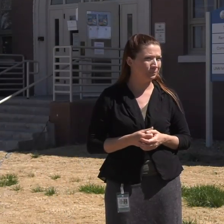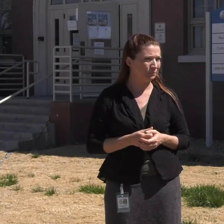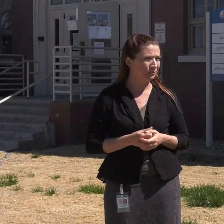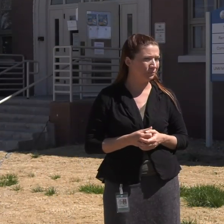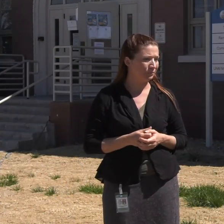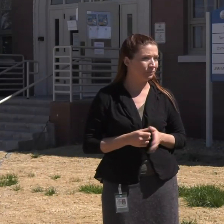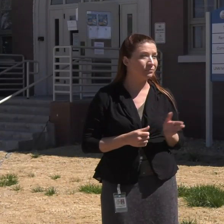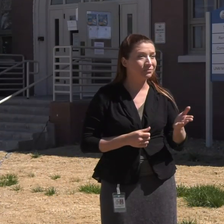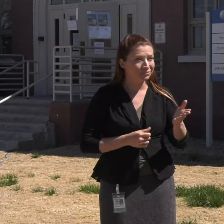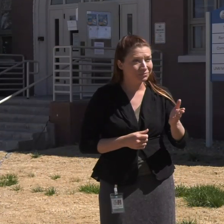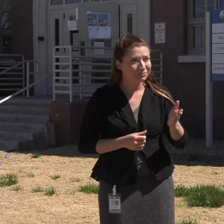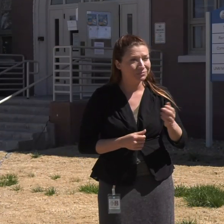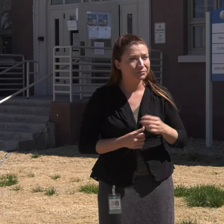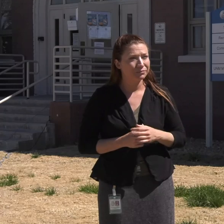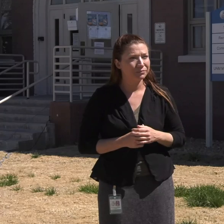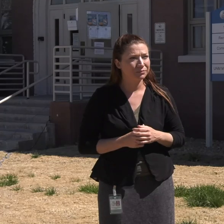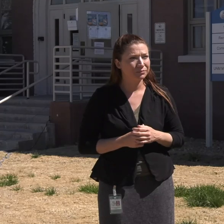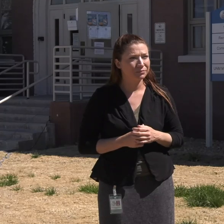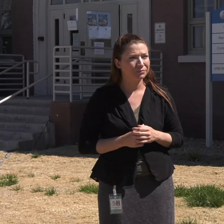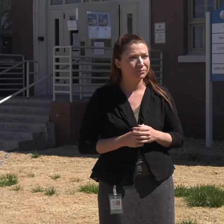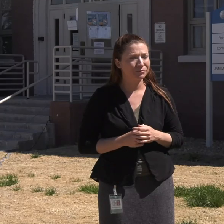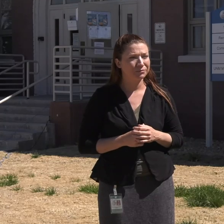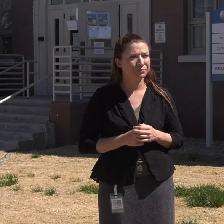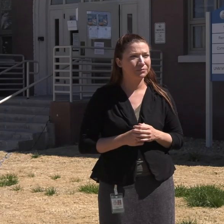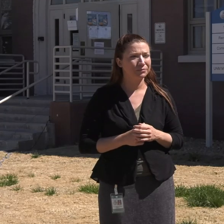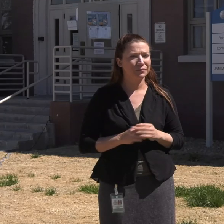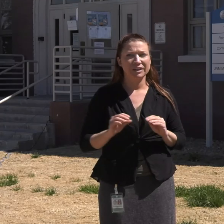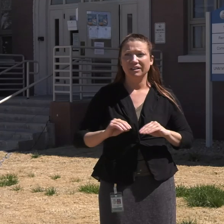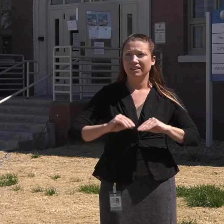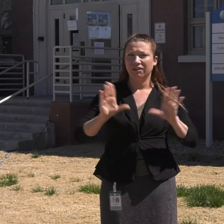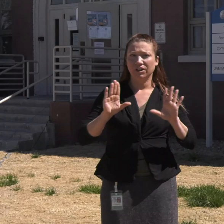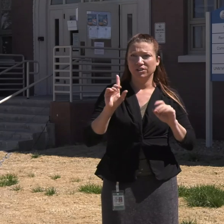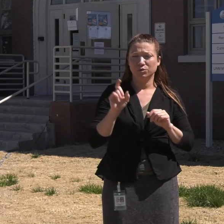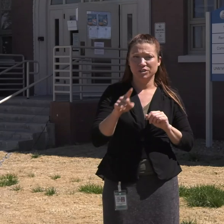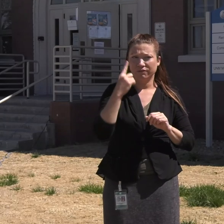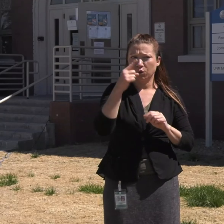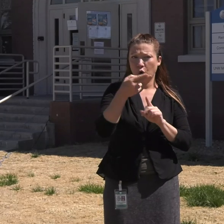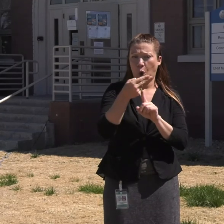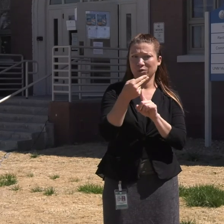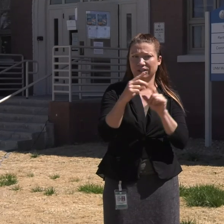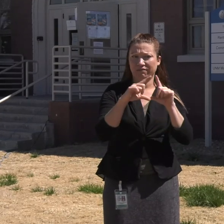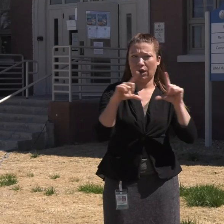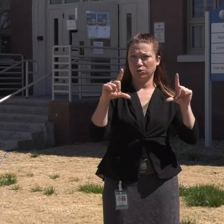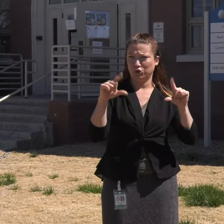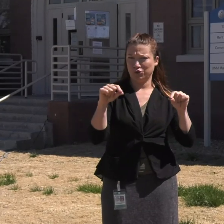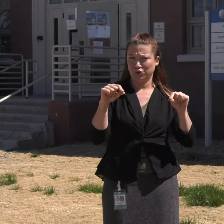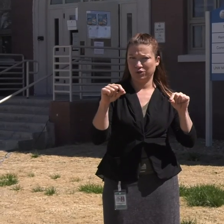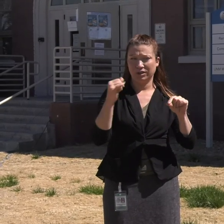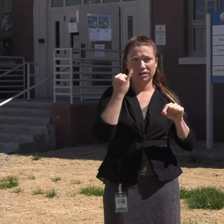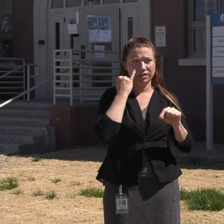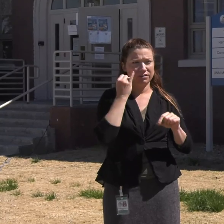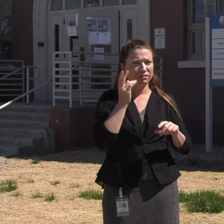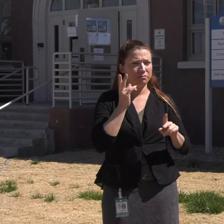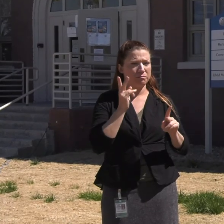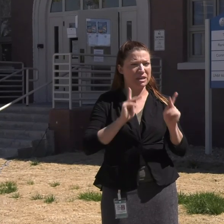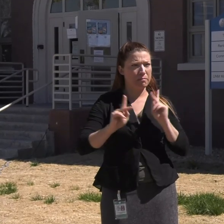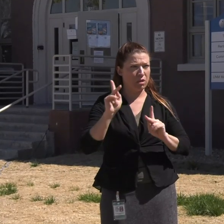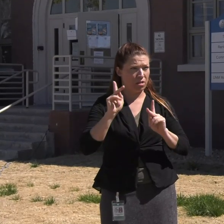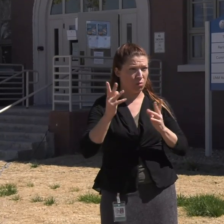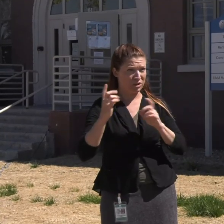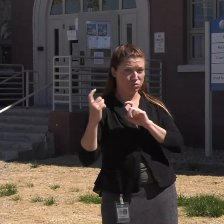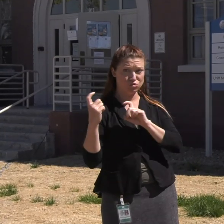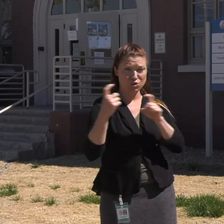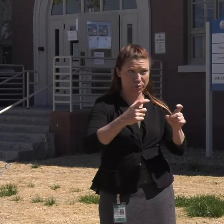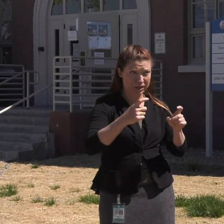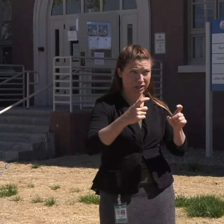Okay, yes. Just to clarify, going through the hotel vouchers, if people want to donate, like the community, they're going online